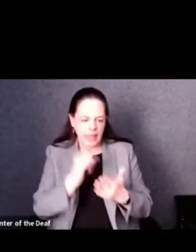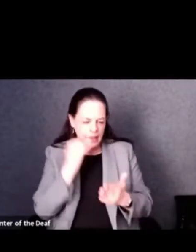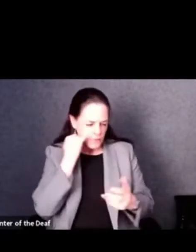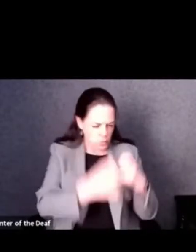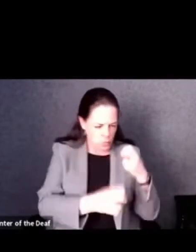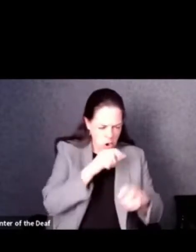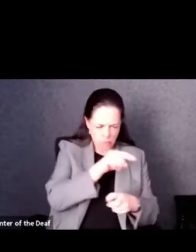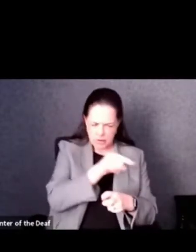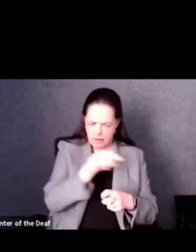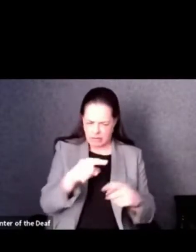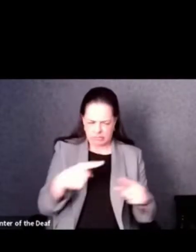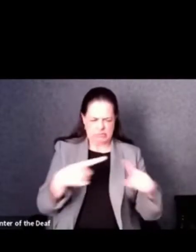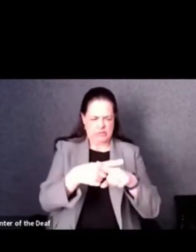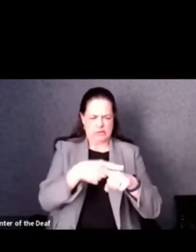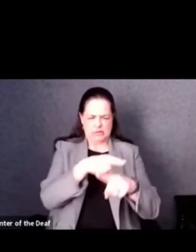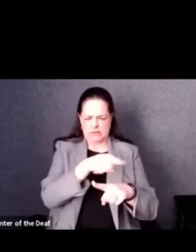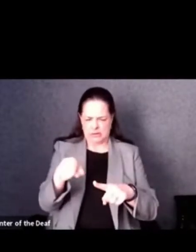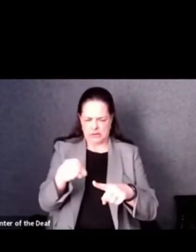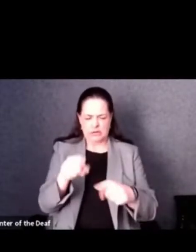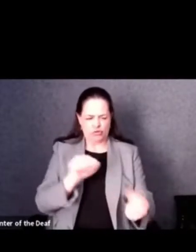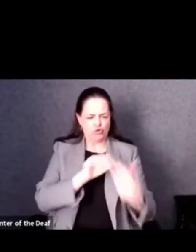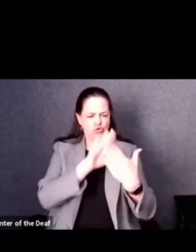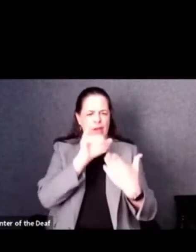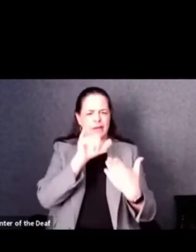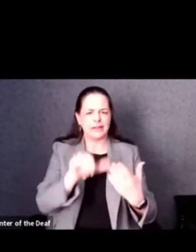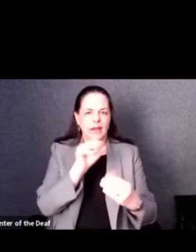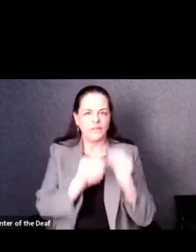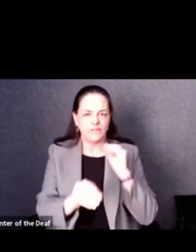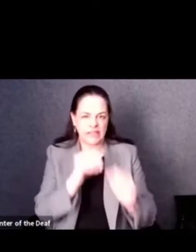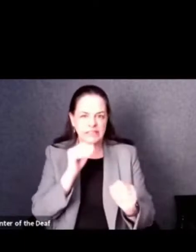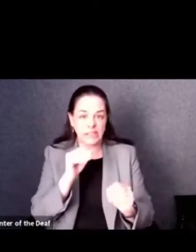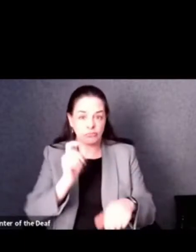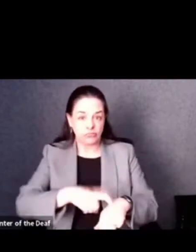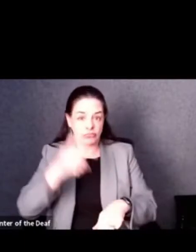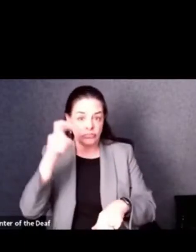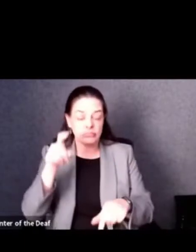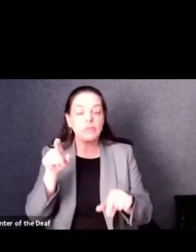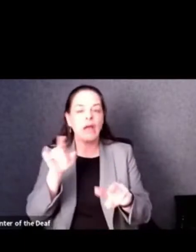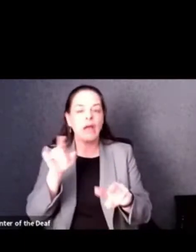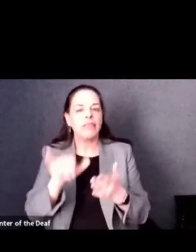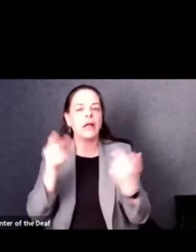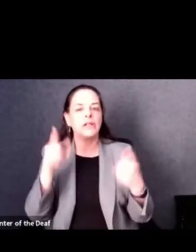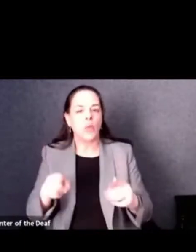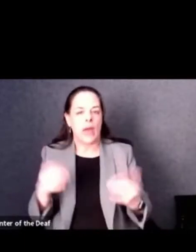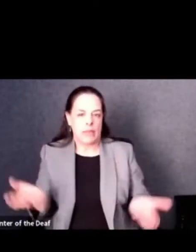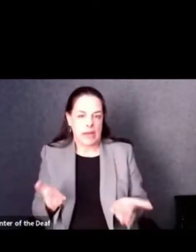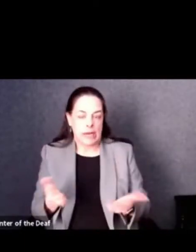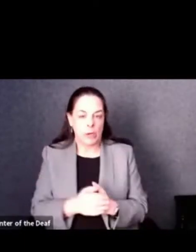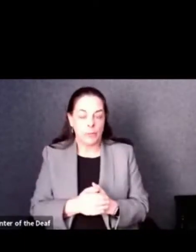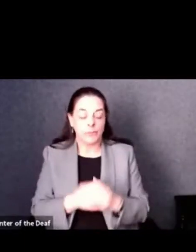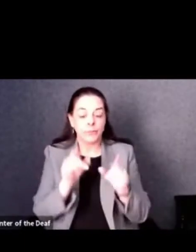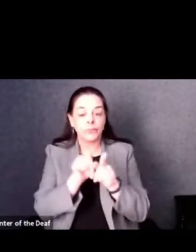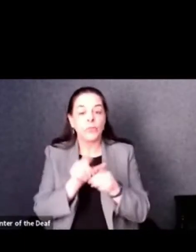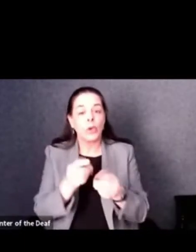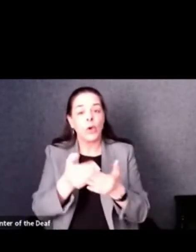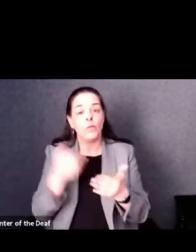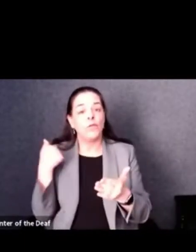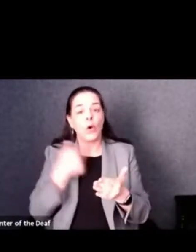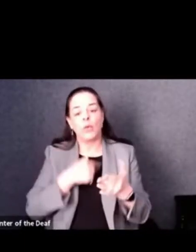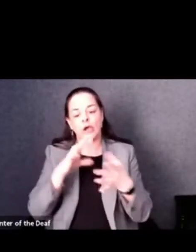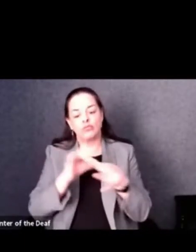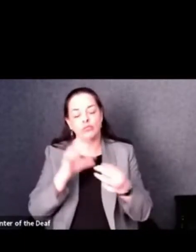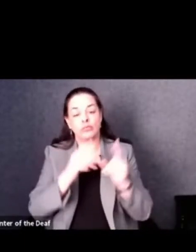in a timely manner, which is what happened here. And also, before we move on to the benchmarks, we want to provide a quick update